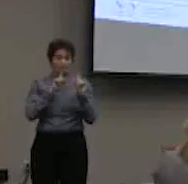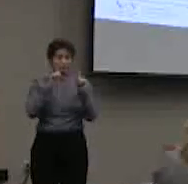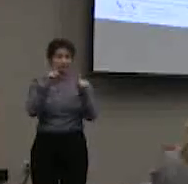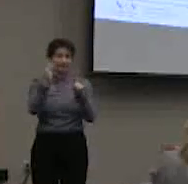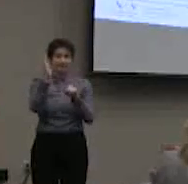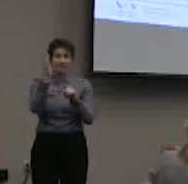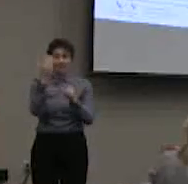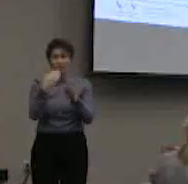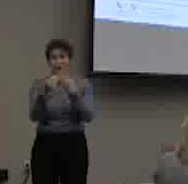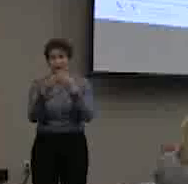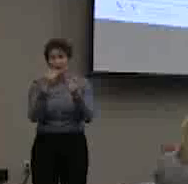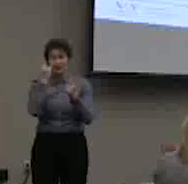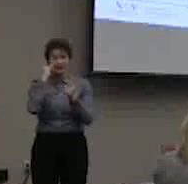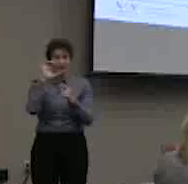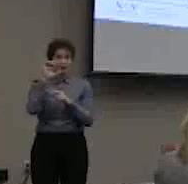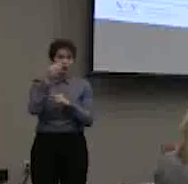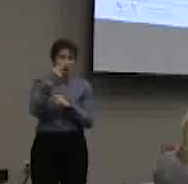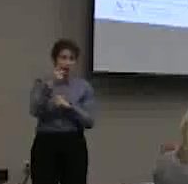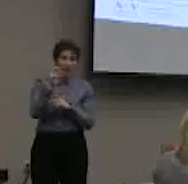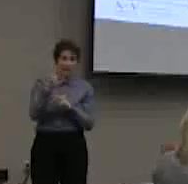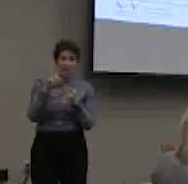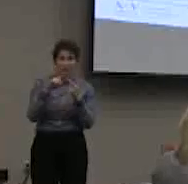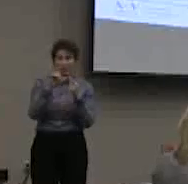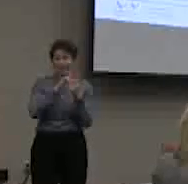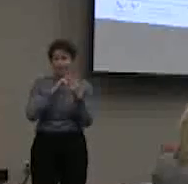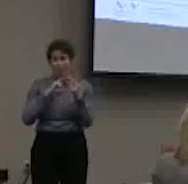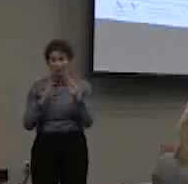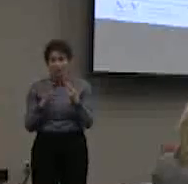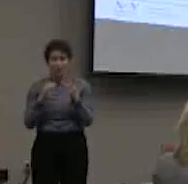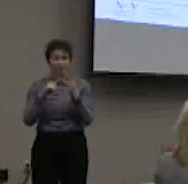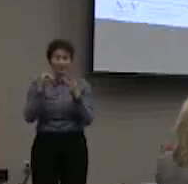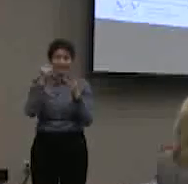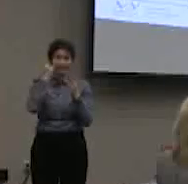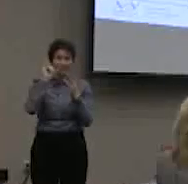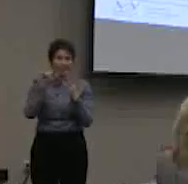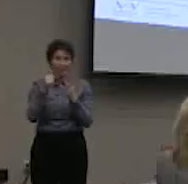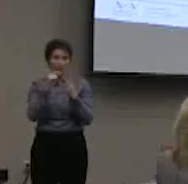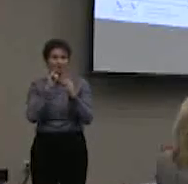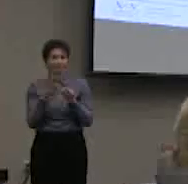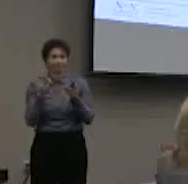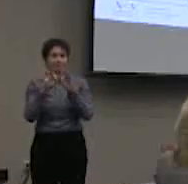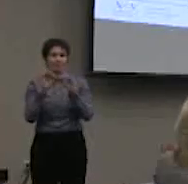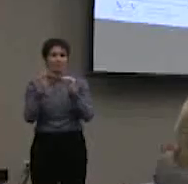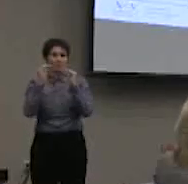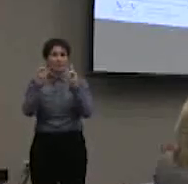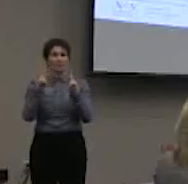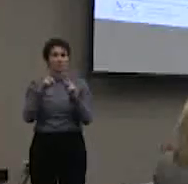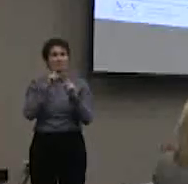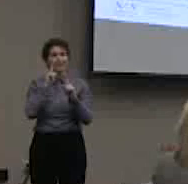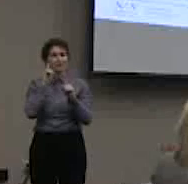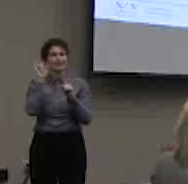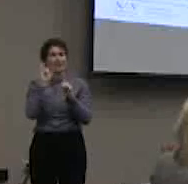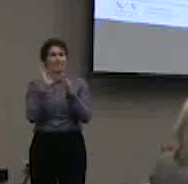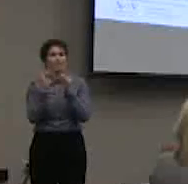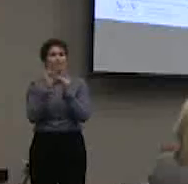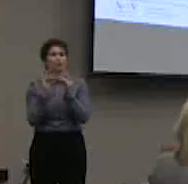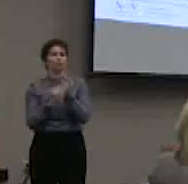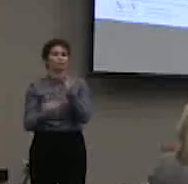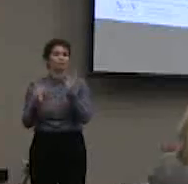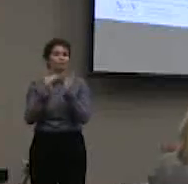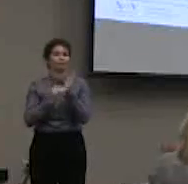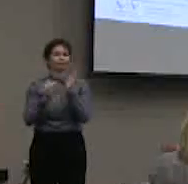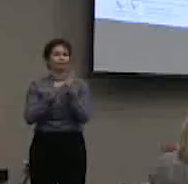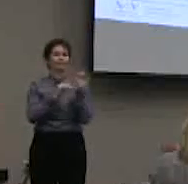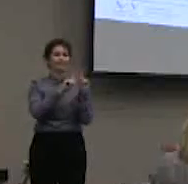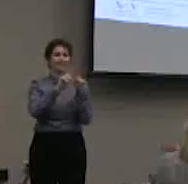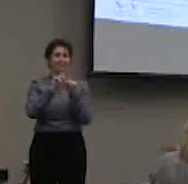it's a legislator or it's another mover and shaker, they're hearing the same thing over and over again from different people. And so then they start owning